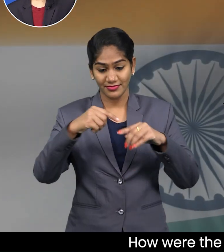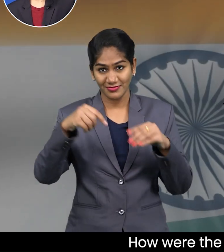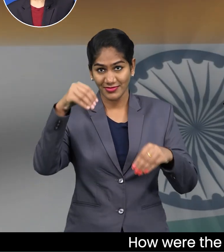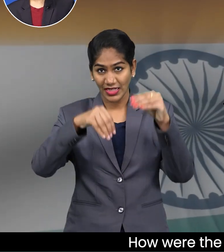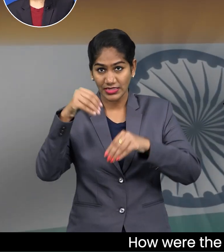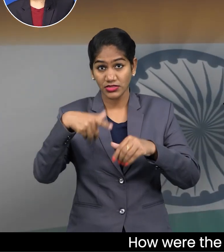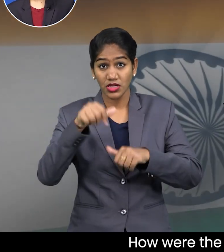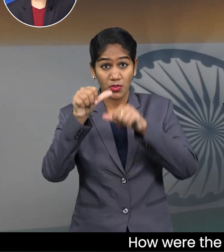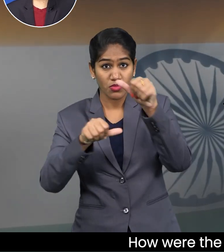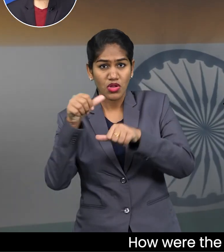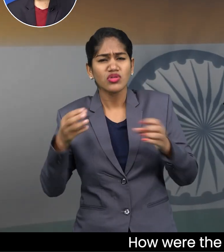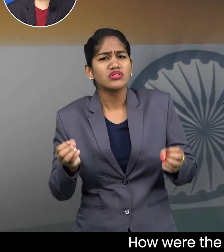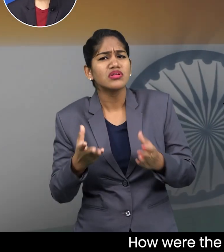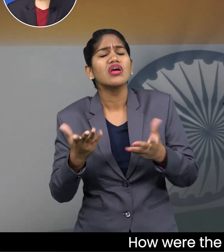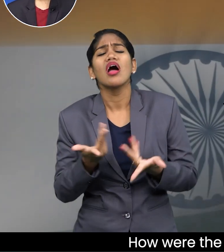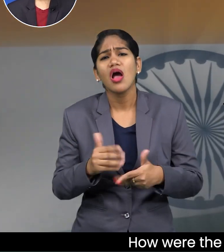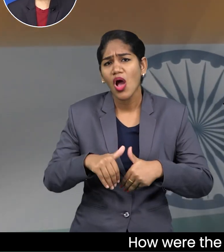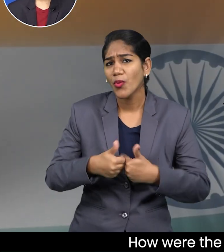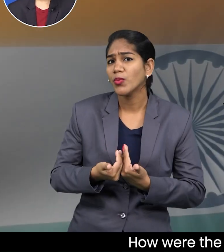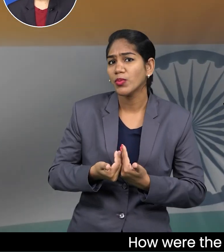How were the elections going to be held?